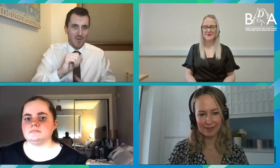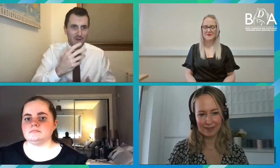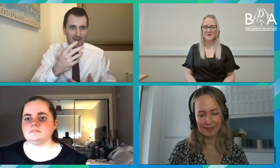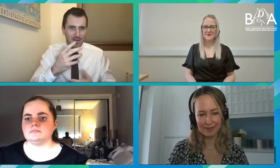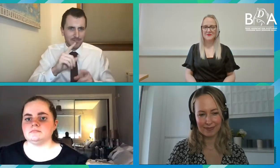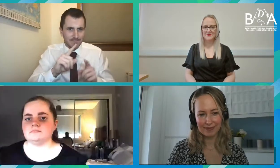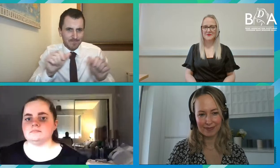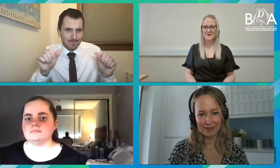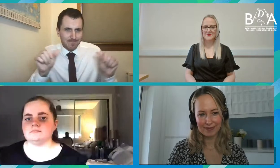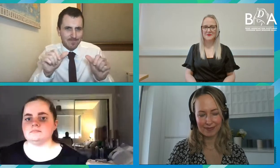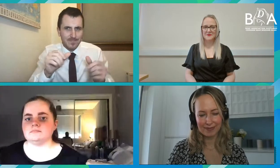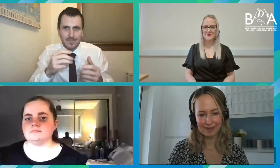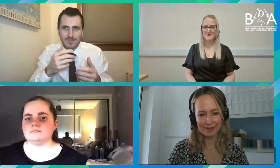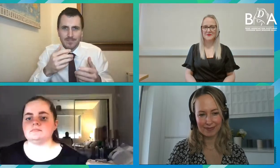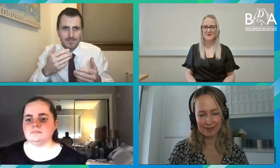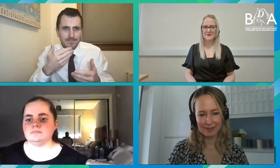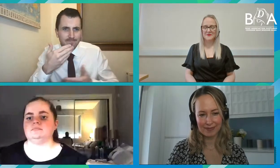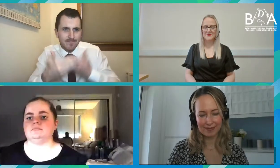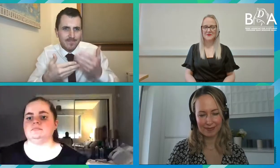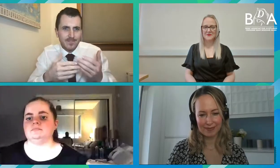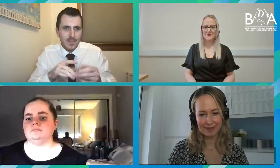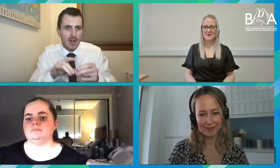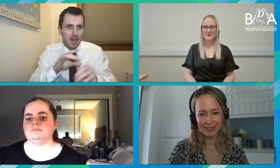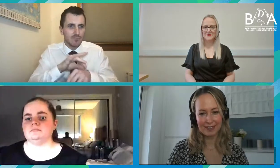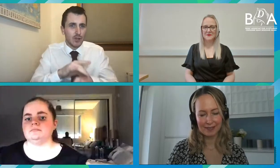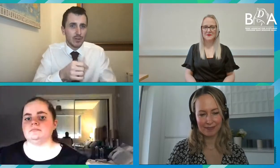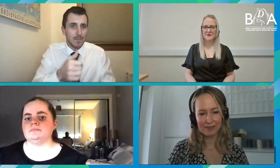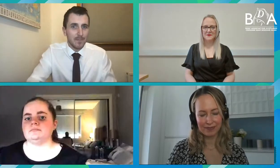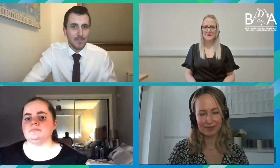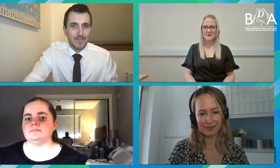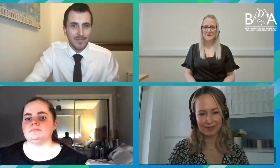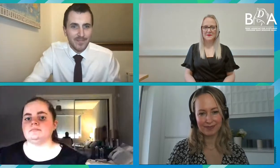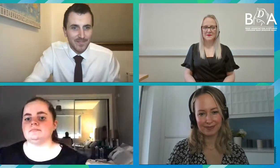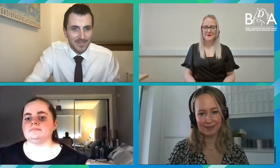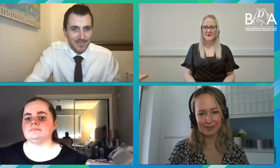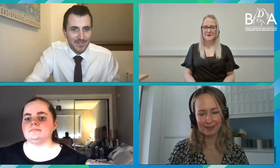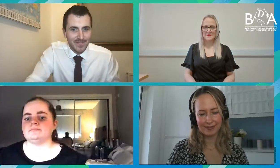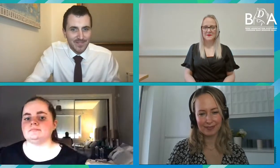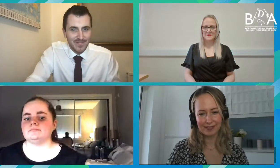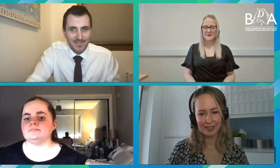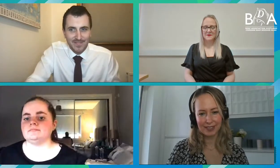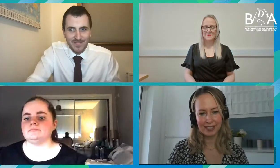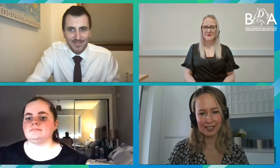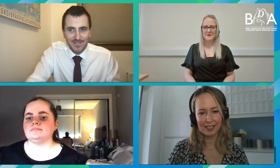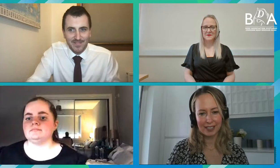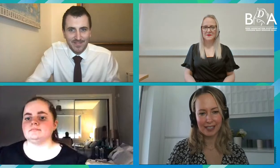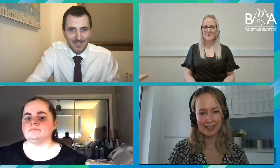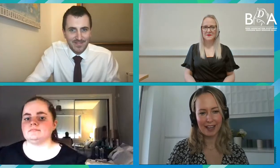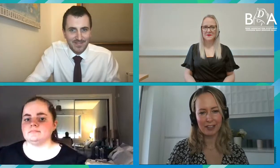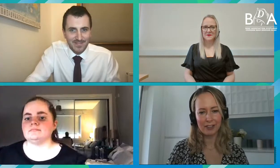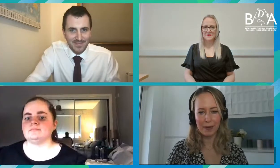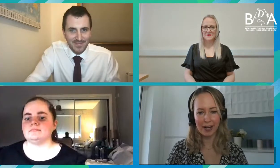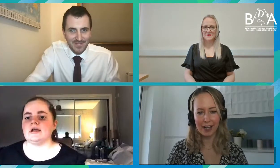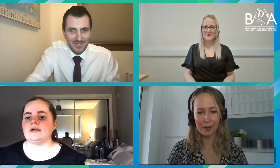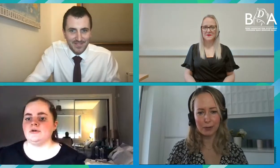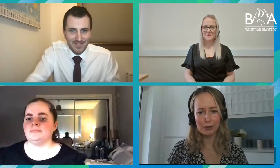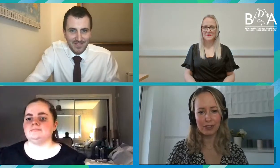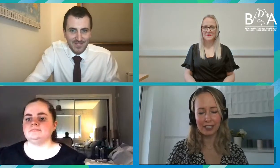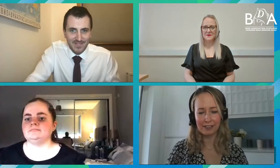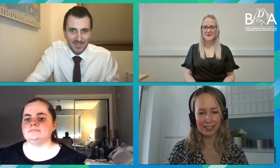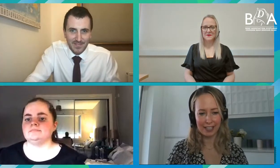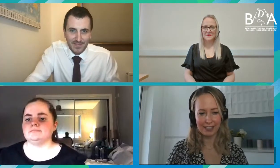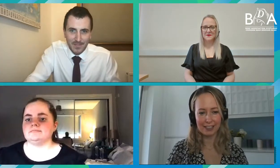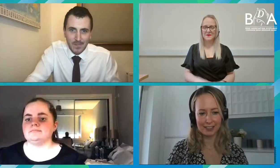we'll bring in everybody. But in the meantime, thanks very much for talking about your journey on the apprenticeship programme. Thank you, Rebecca. Thank that you.